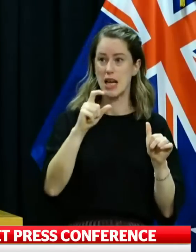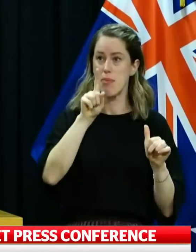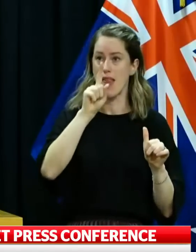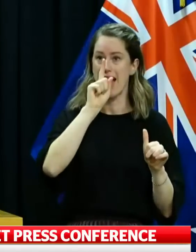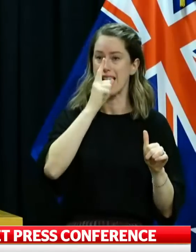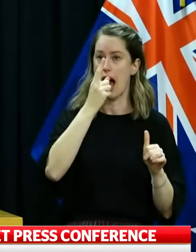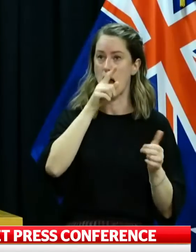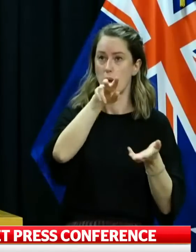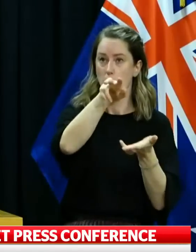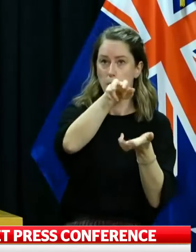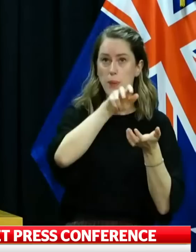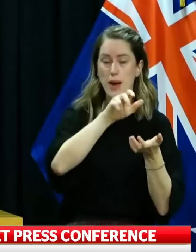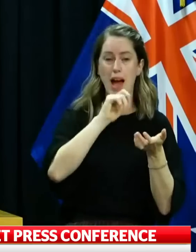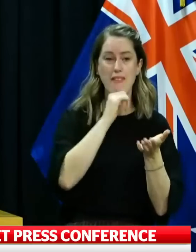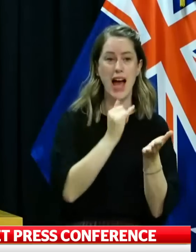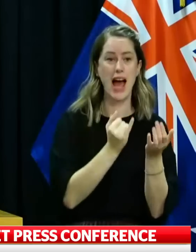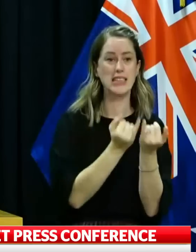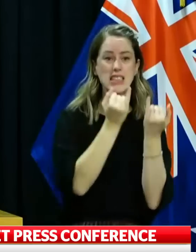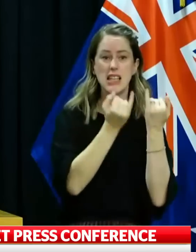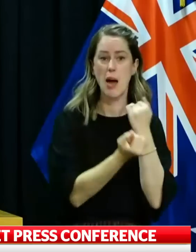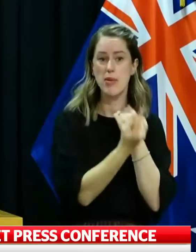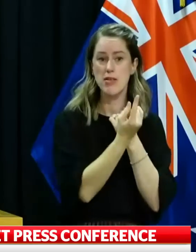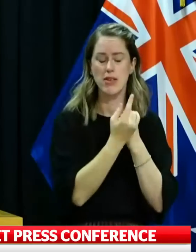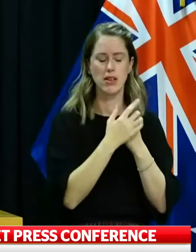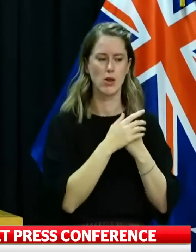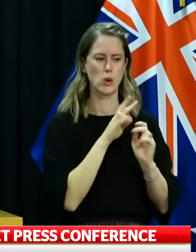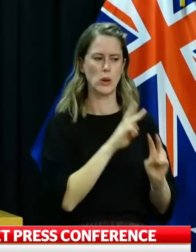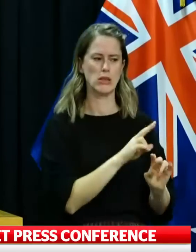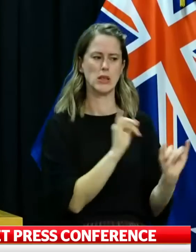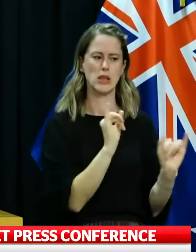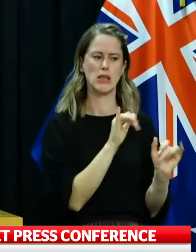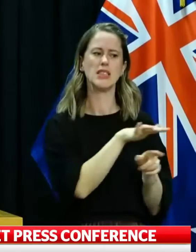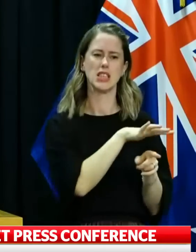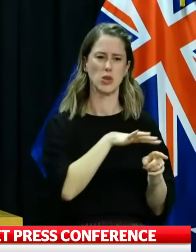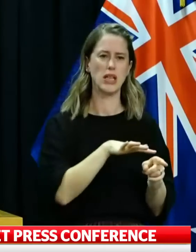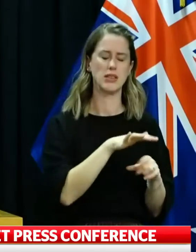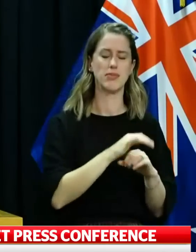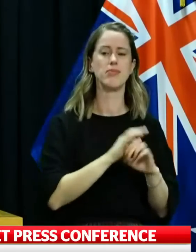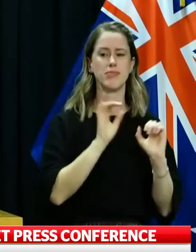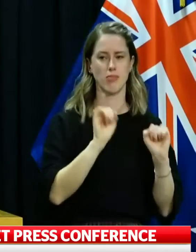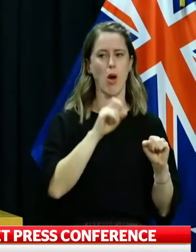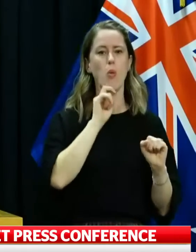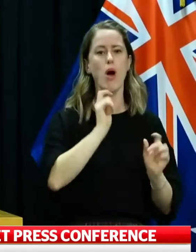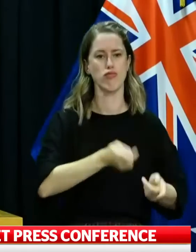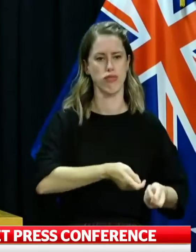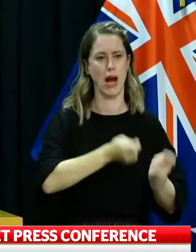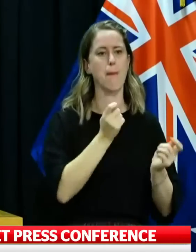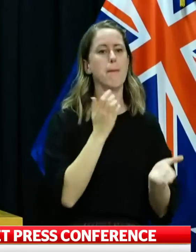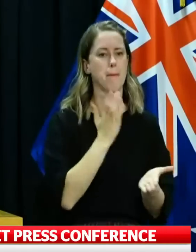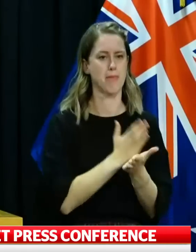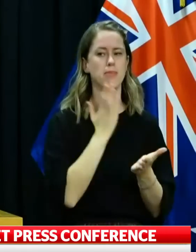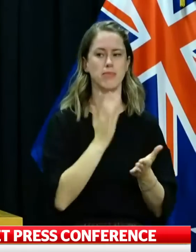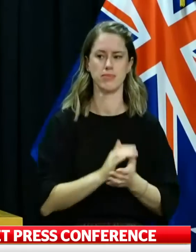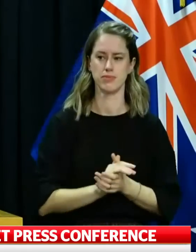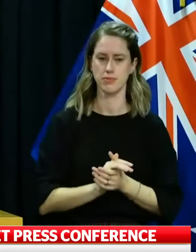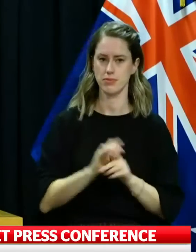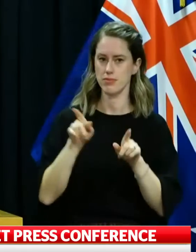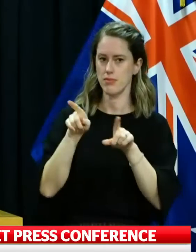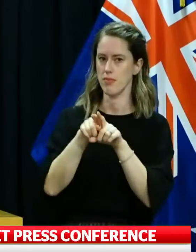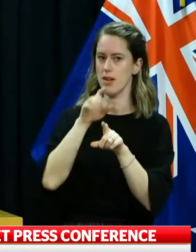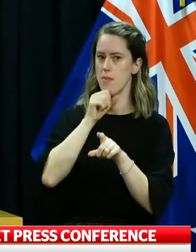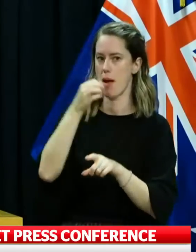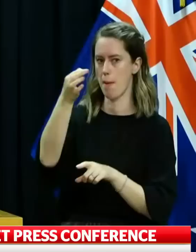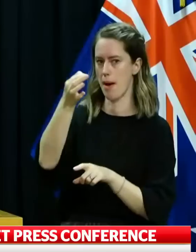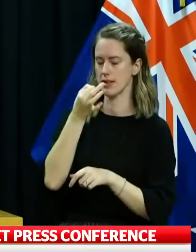on it if they need. And we have seen some really distressing situations. So yes, it will be an issue I continue to advocate on. Do you feel